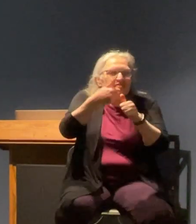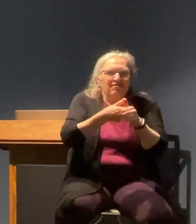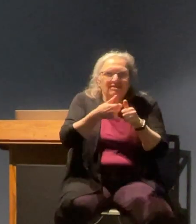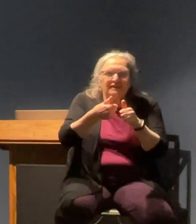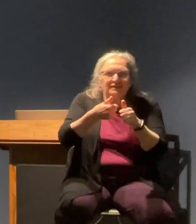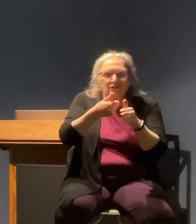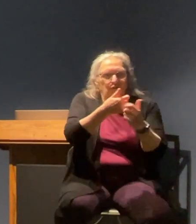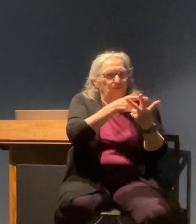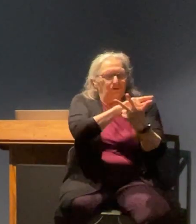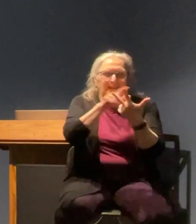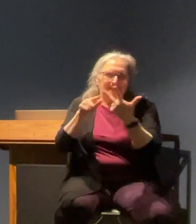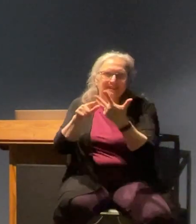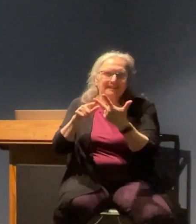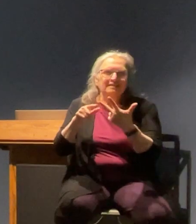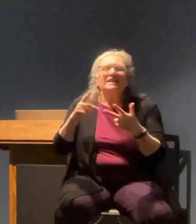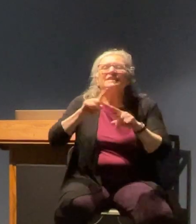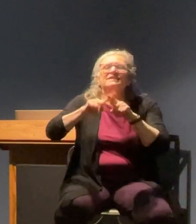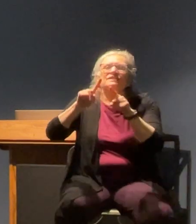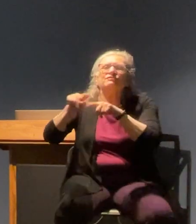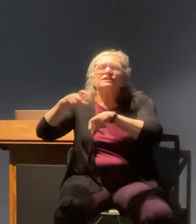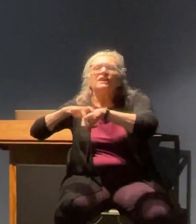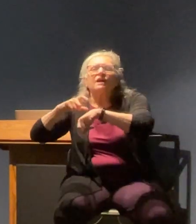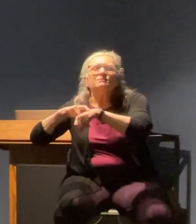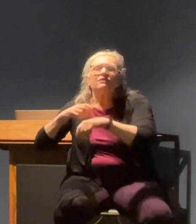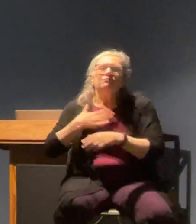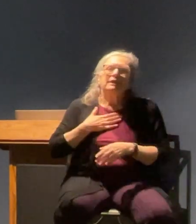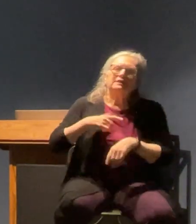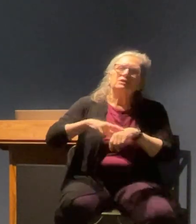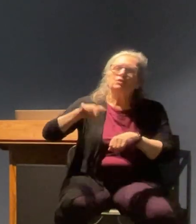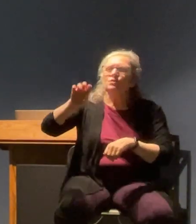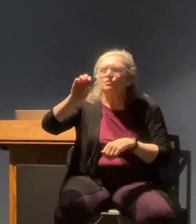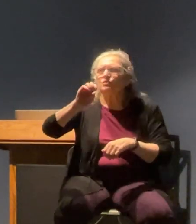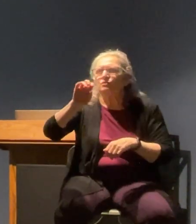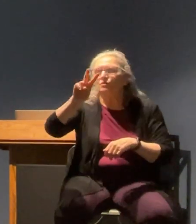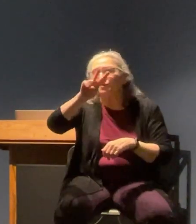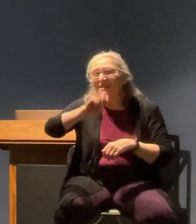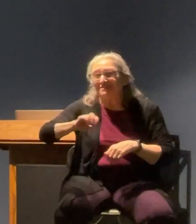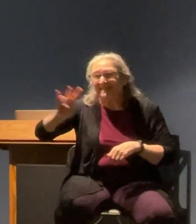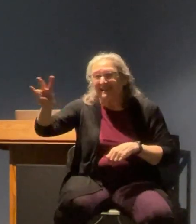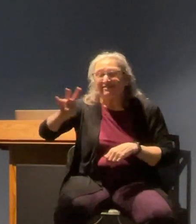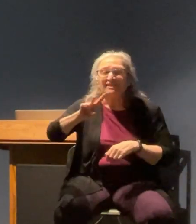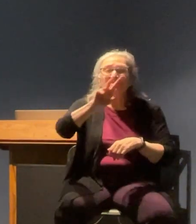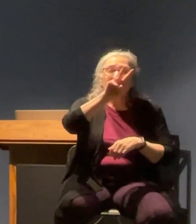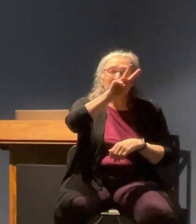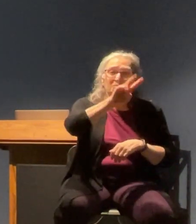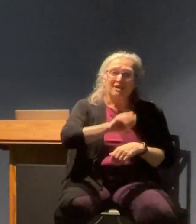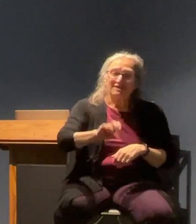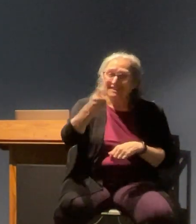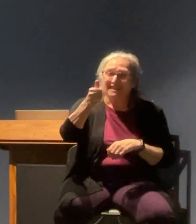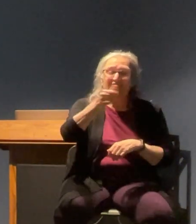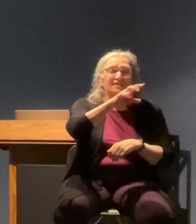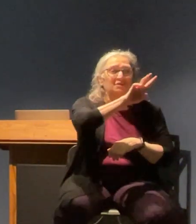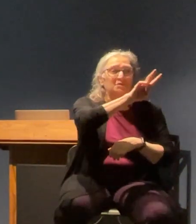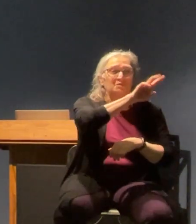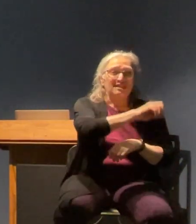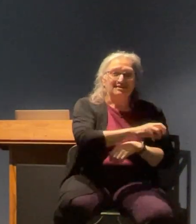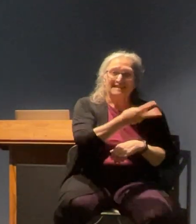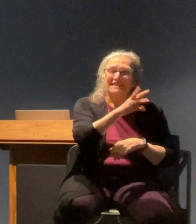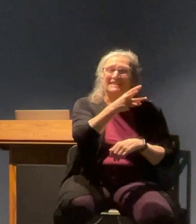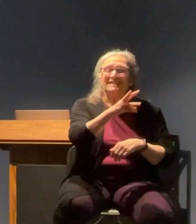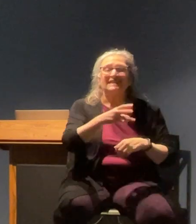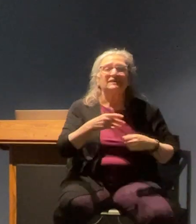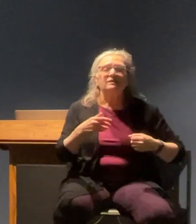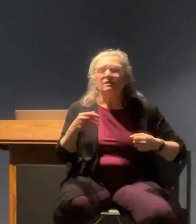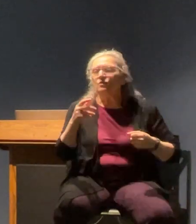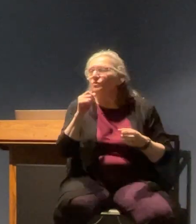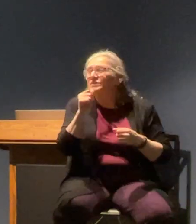different times and periods of my incarceration: 2007, 2010, 2016. What is not so obvious, and clothing has